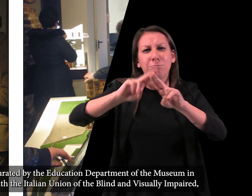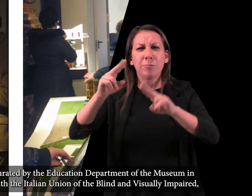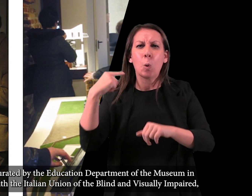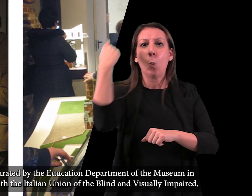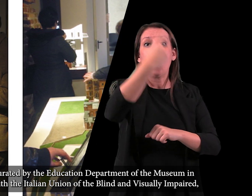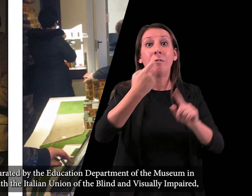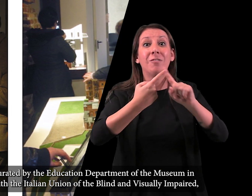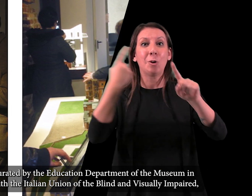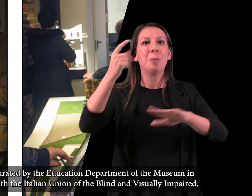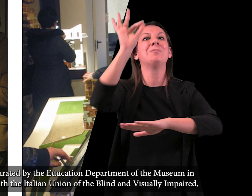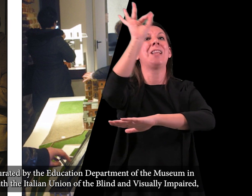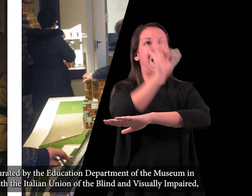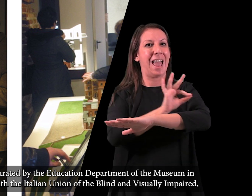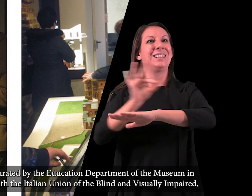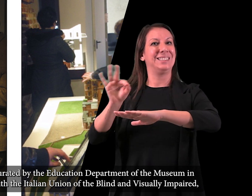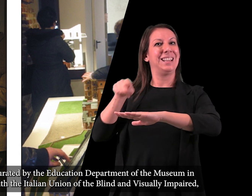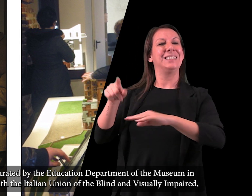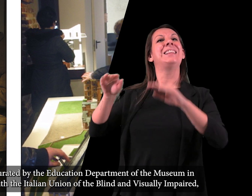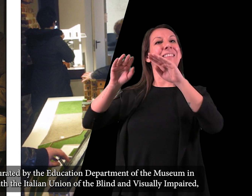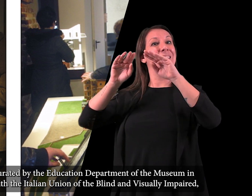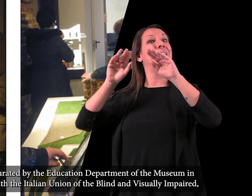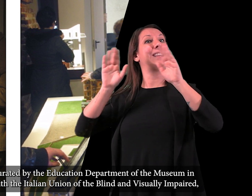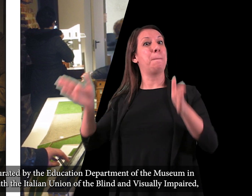of the Blind and Visually Impaired,